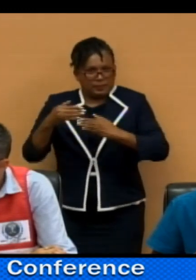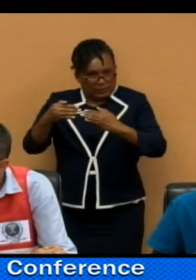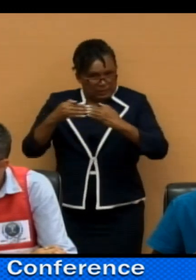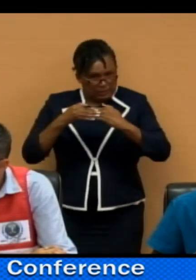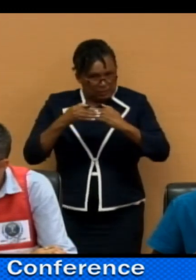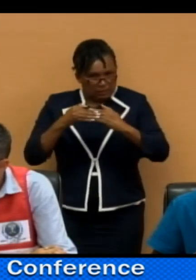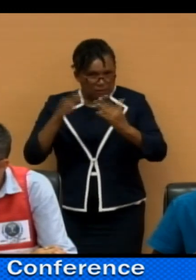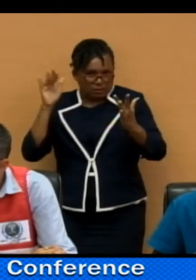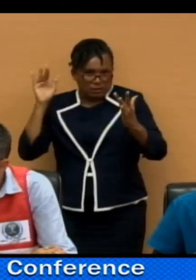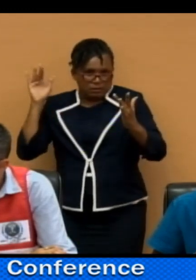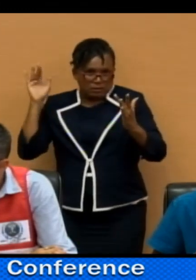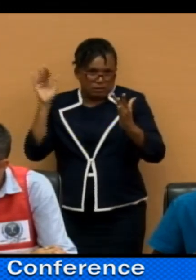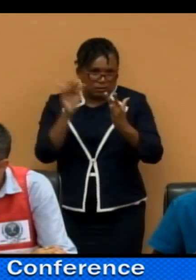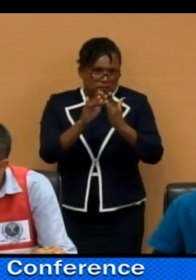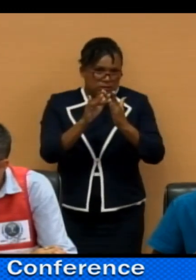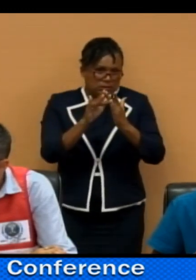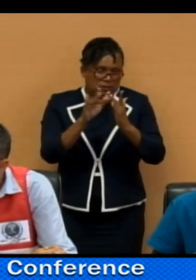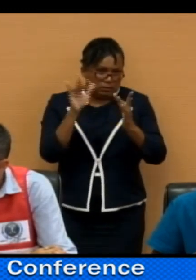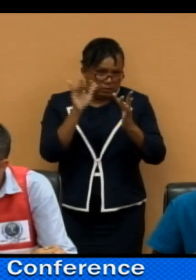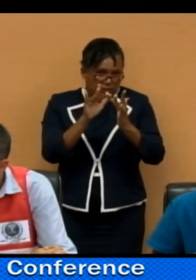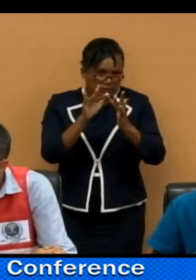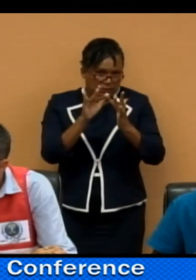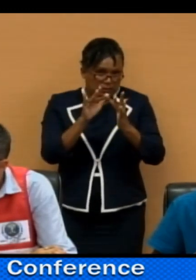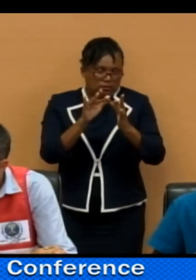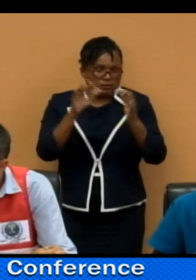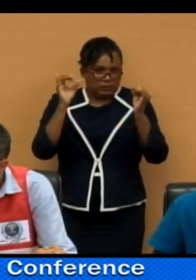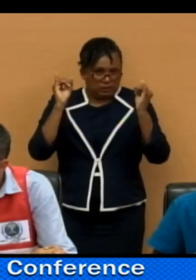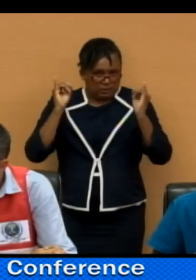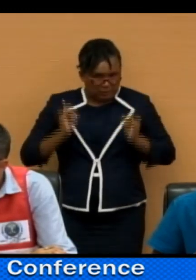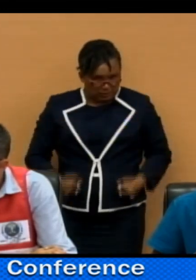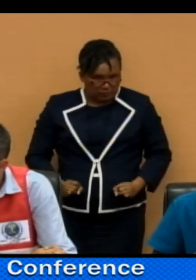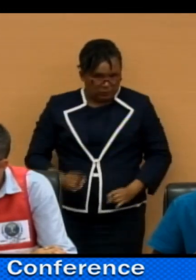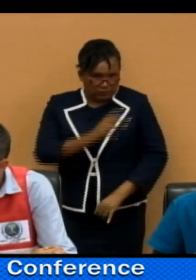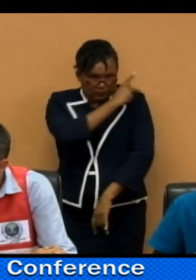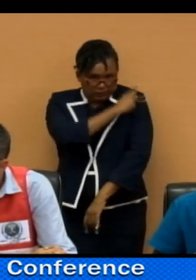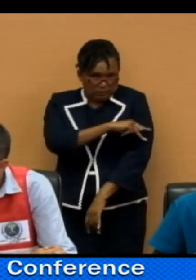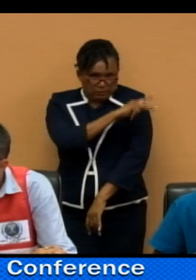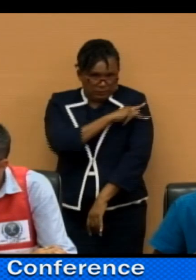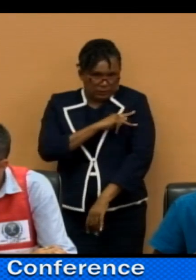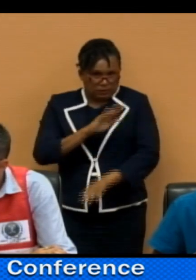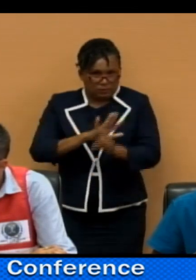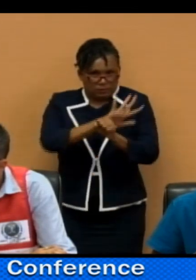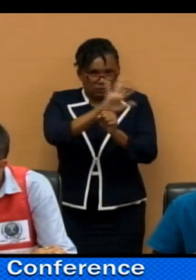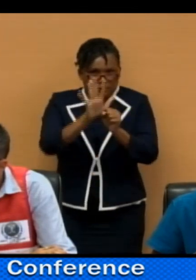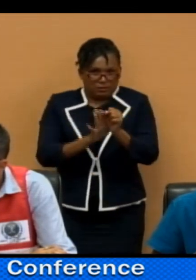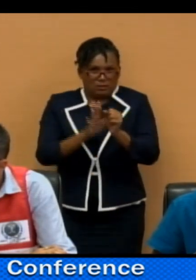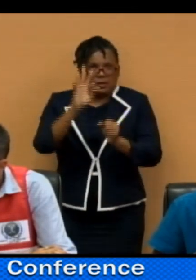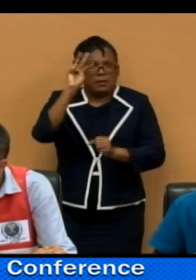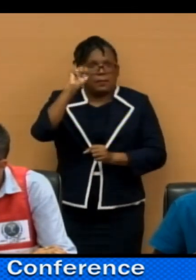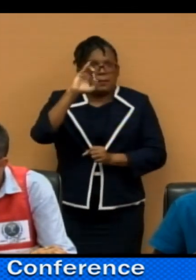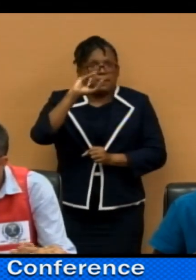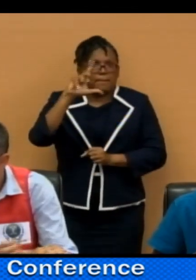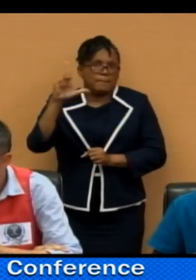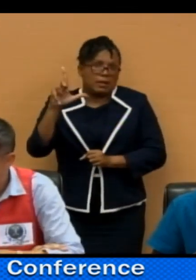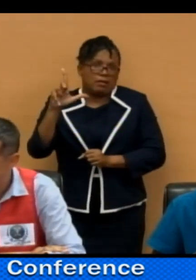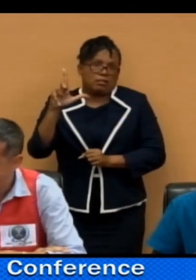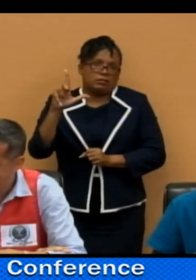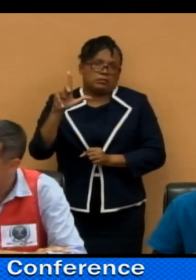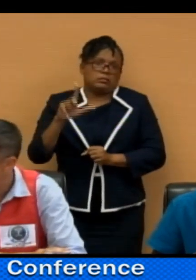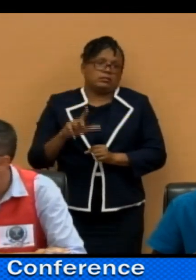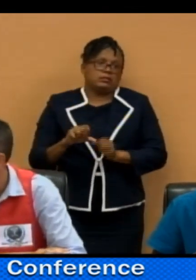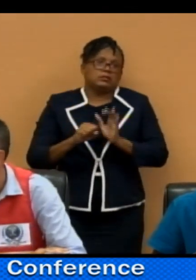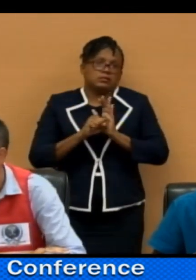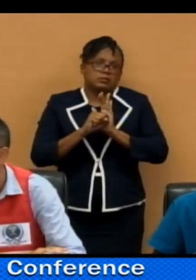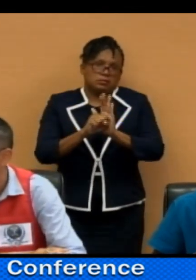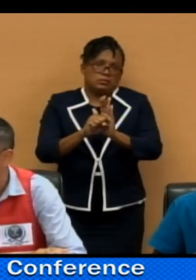the of our index case or zero case also has mild symptoms, doing very, very well. Through